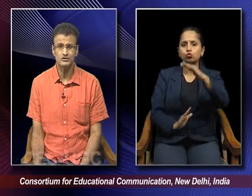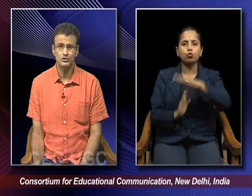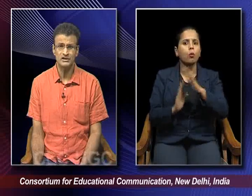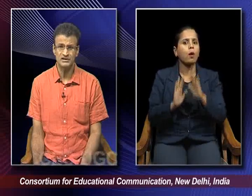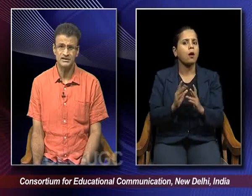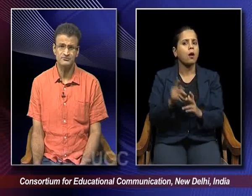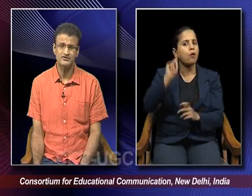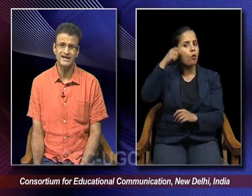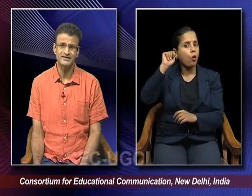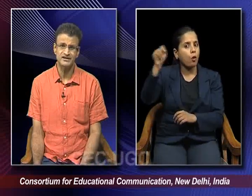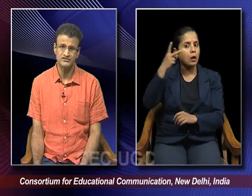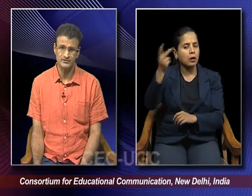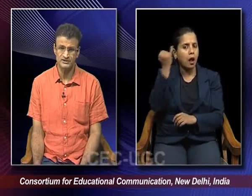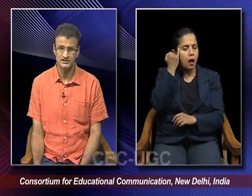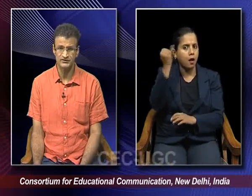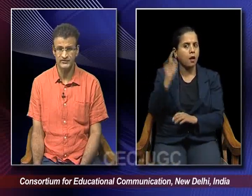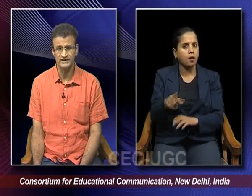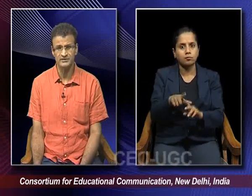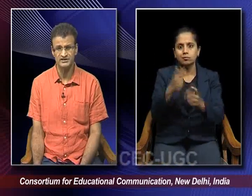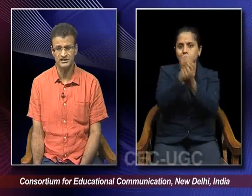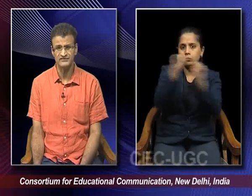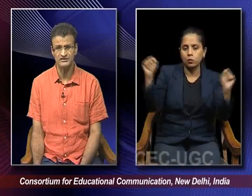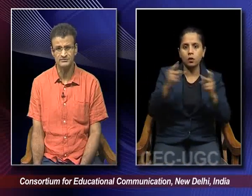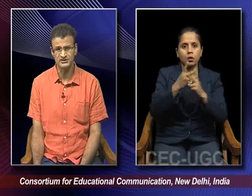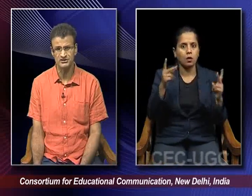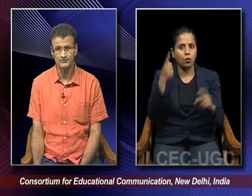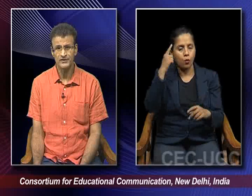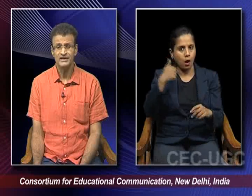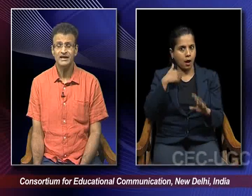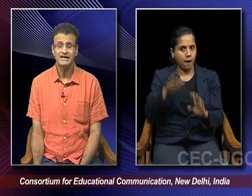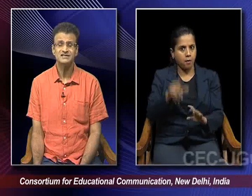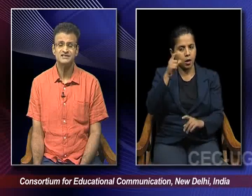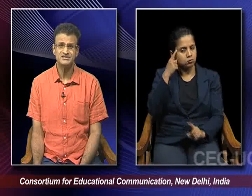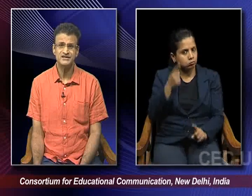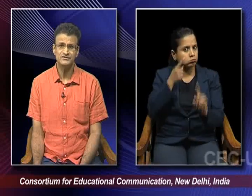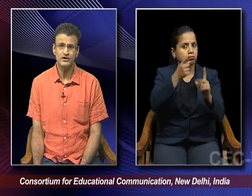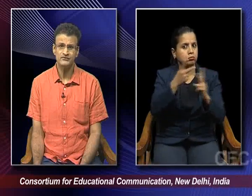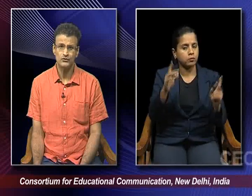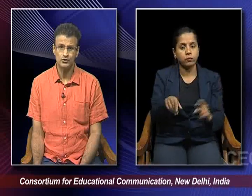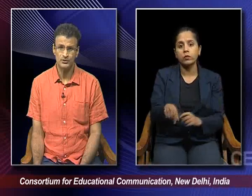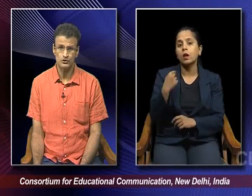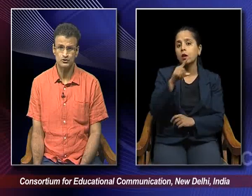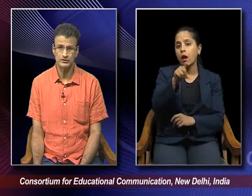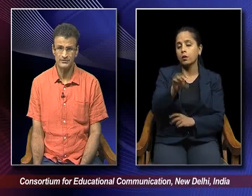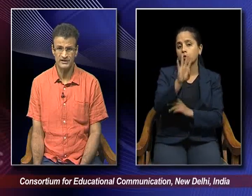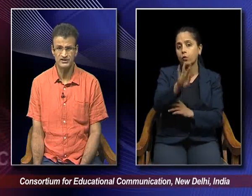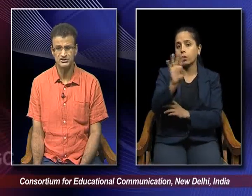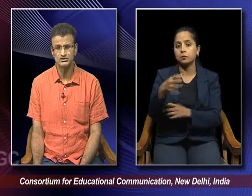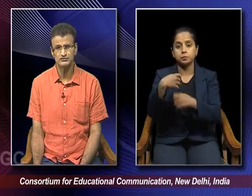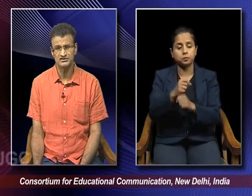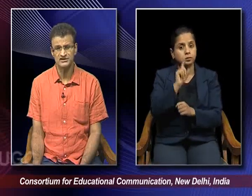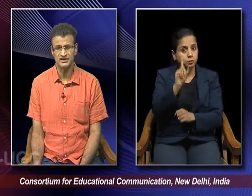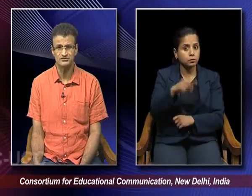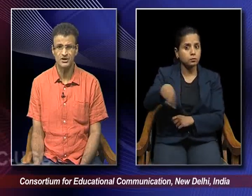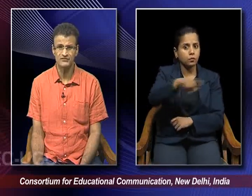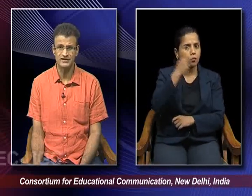the colonial contempt for the ideas of liberty, freedom and self-determination as late as 1944, but also the apprehensions